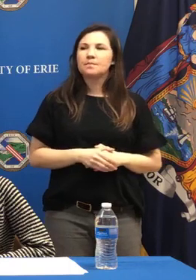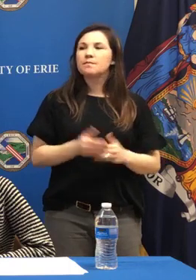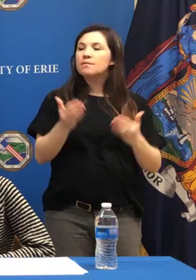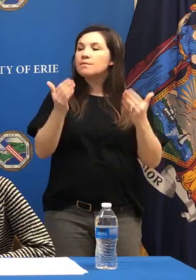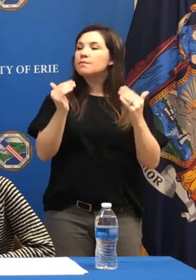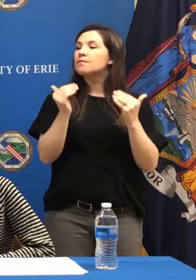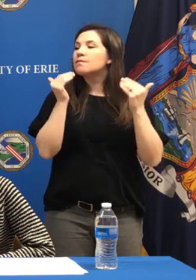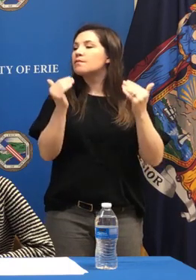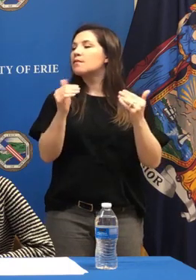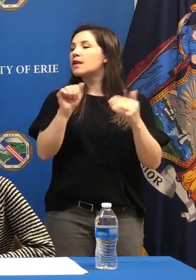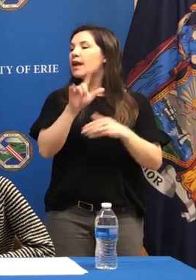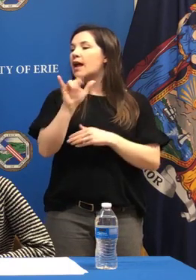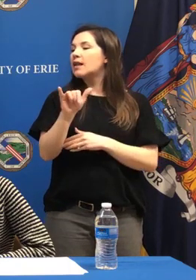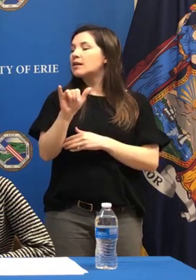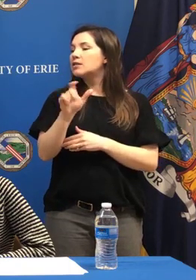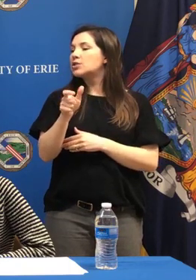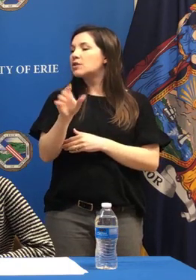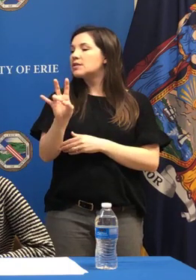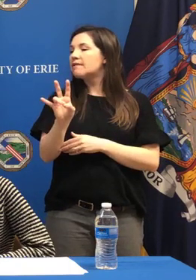from Channel 7.